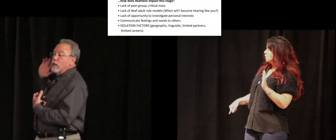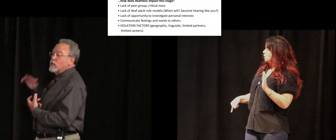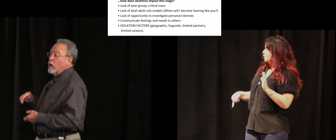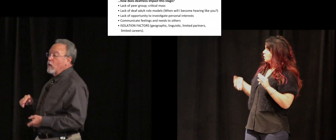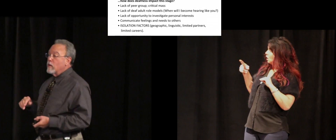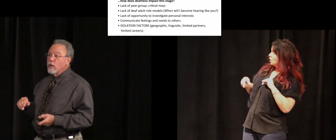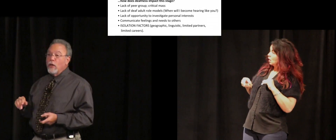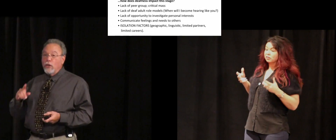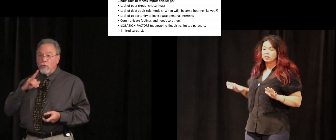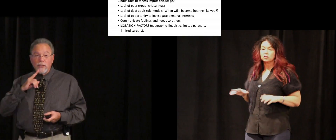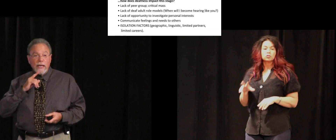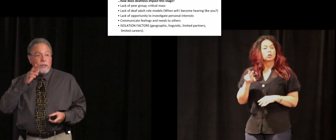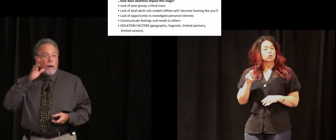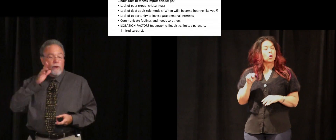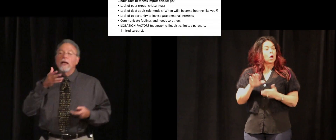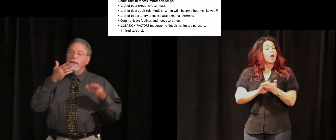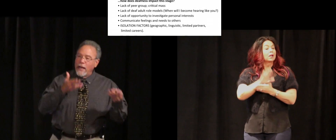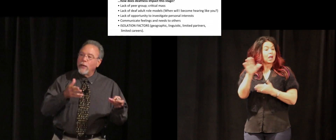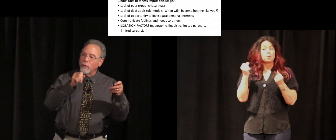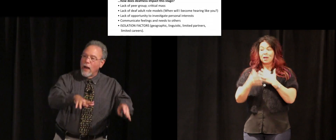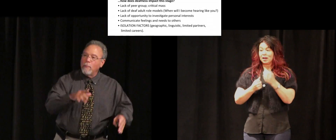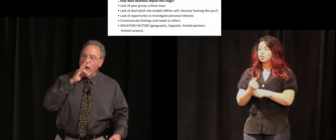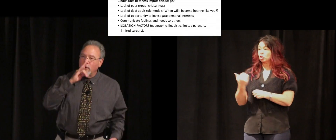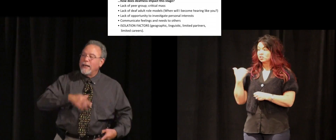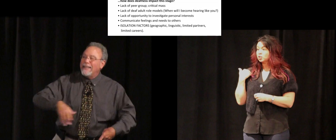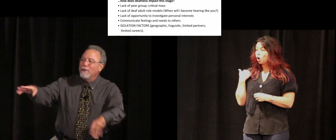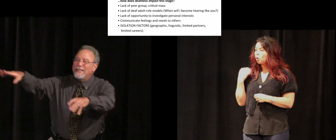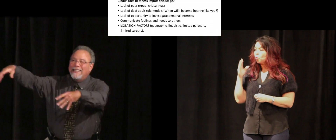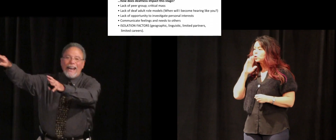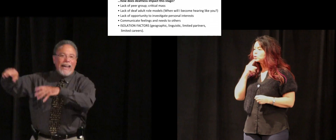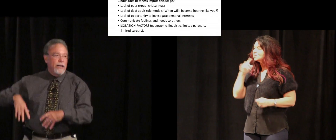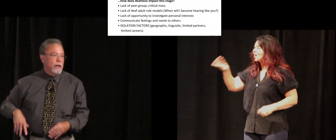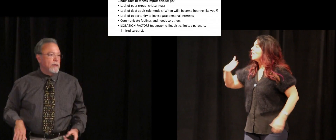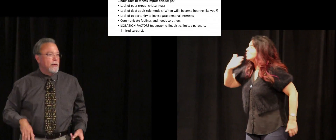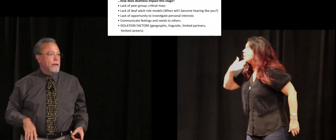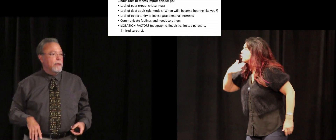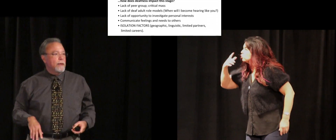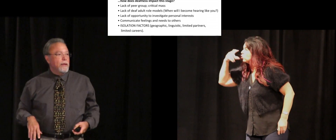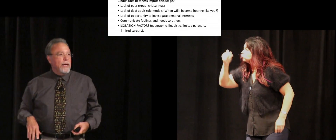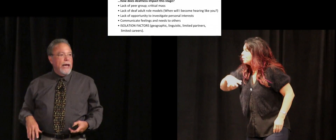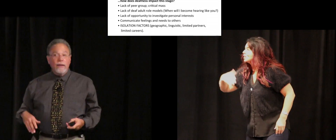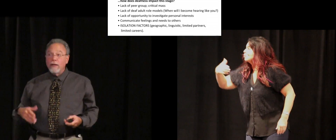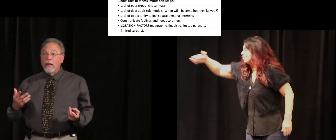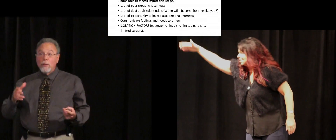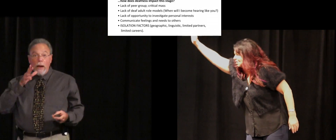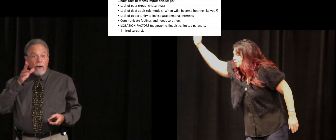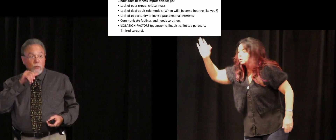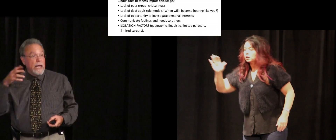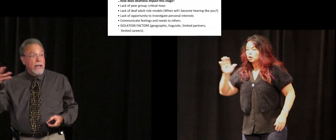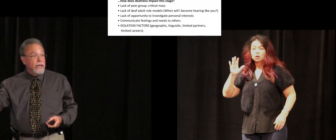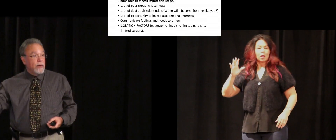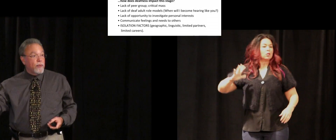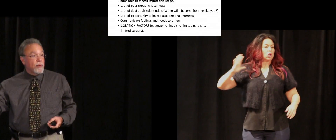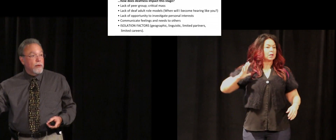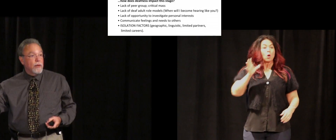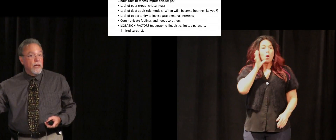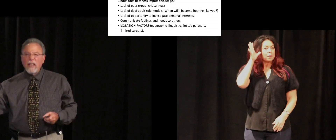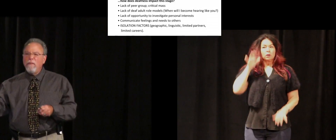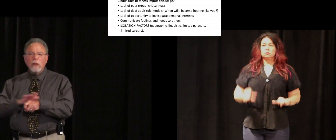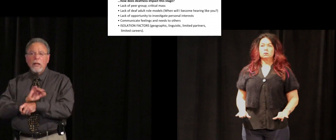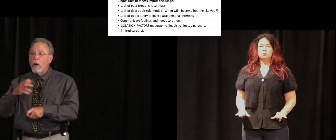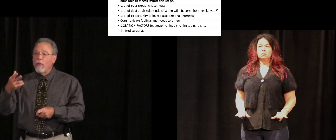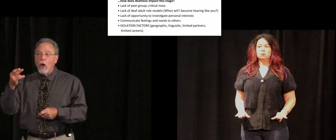dangerous judicial positions, but they don't have a clue that it's really that serious. They don't know that there's a mental health arrest for